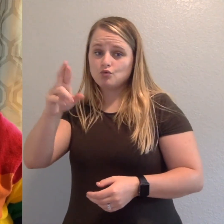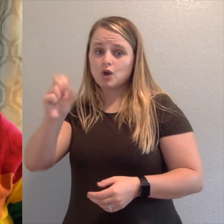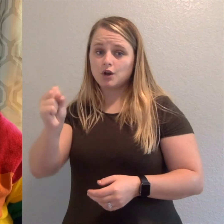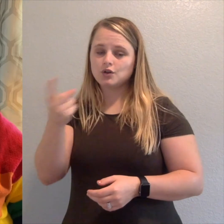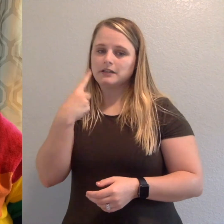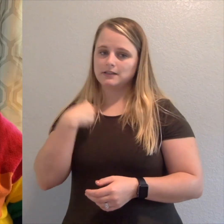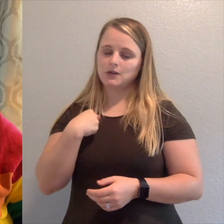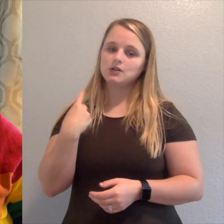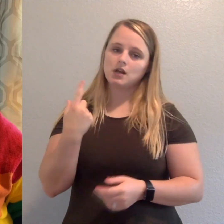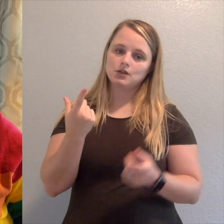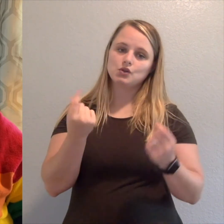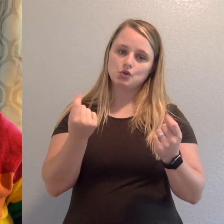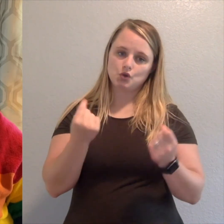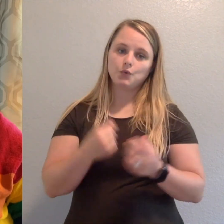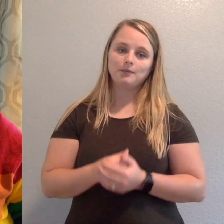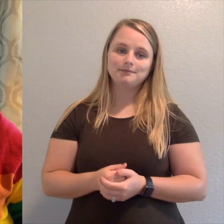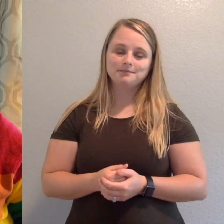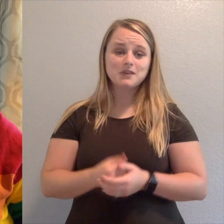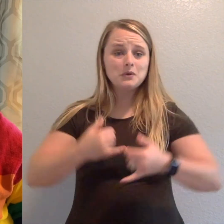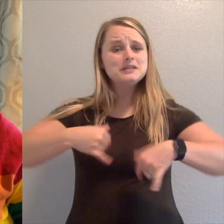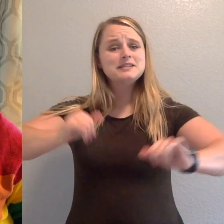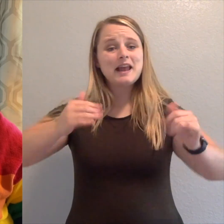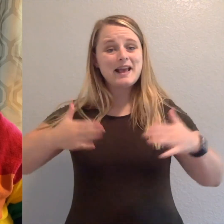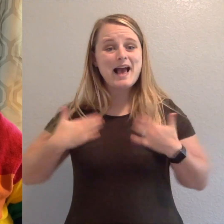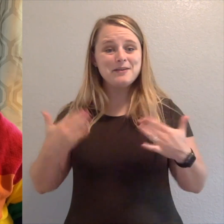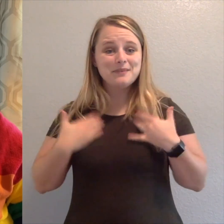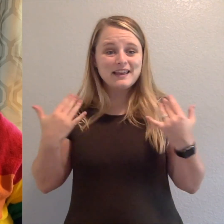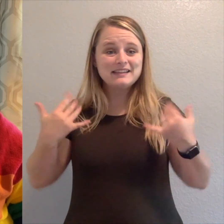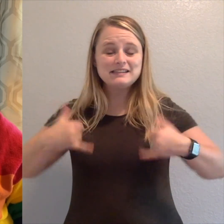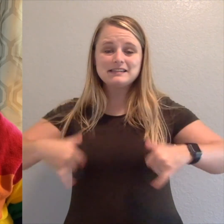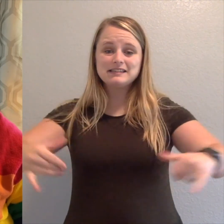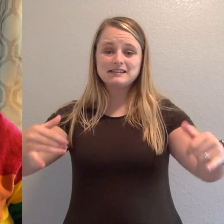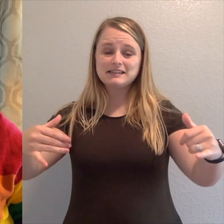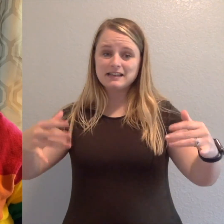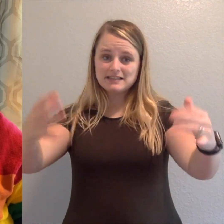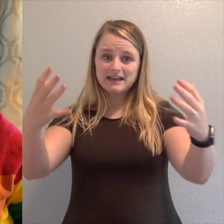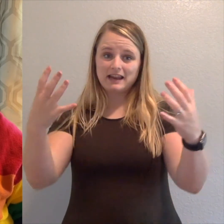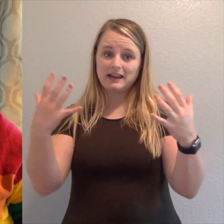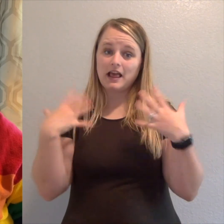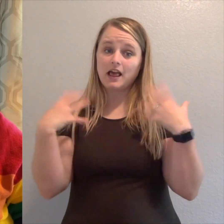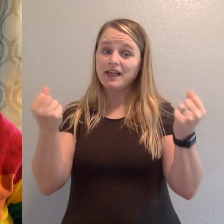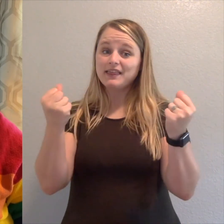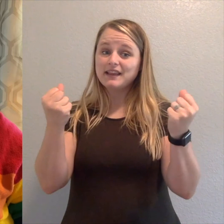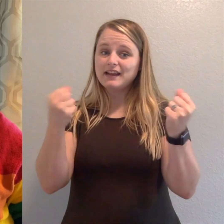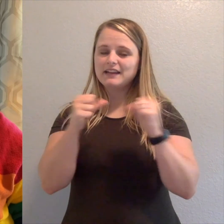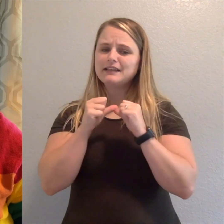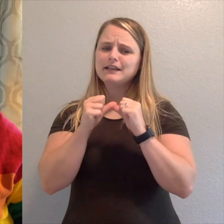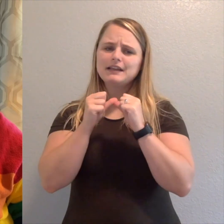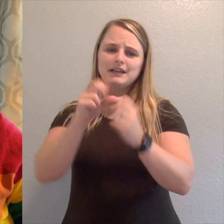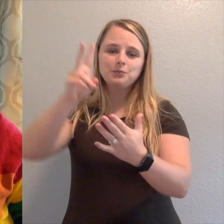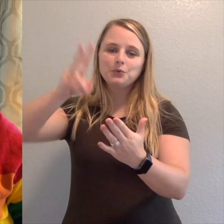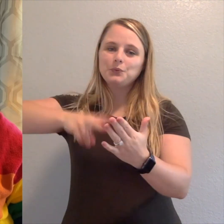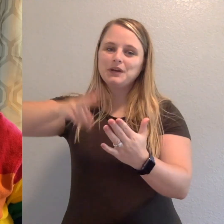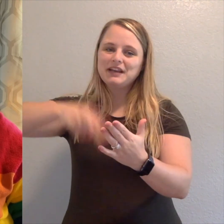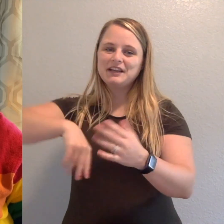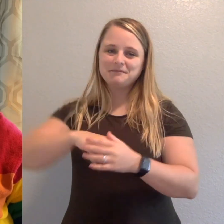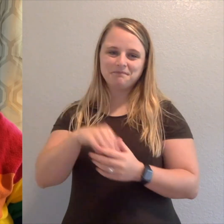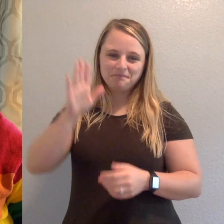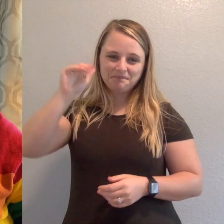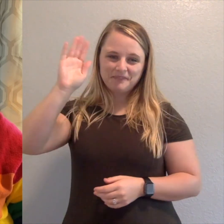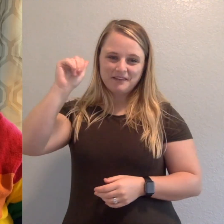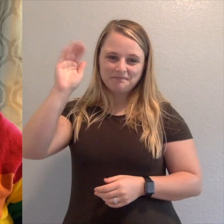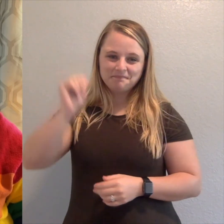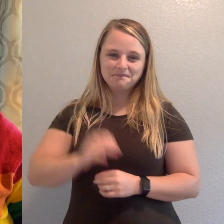us to do. I hope that you stay happy, stay healthy, and keep